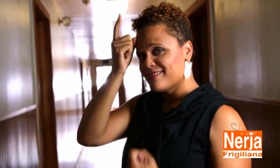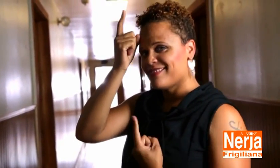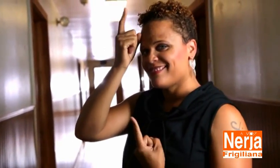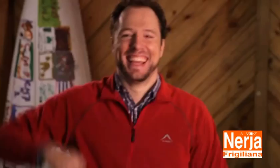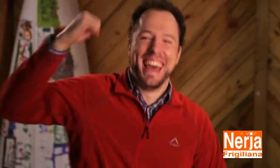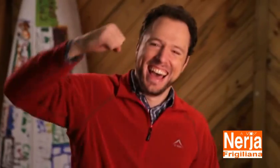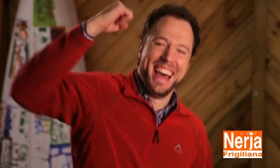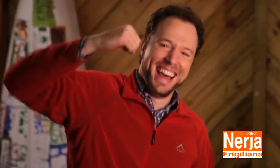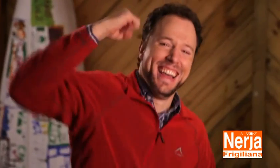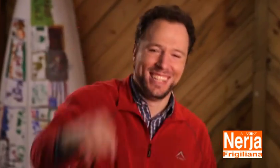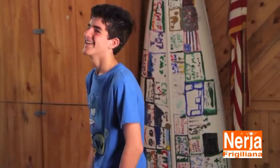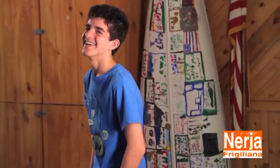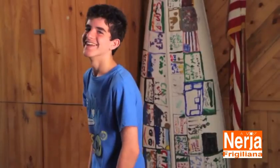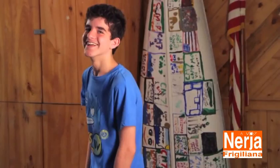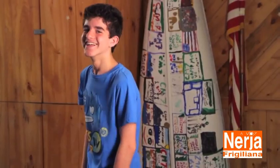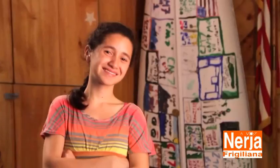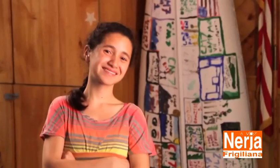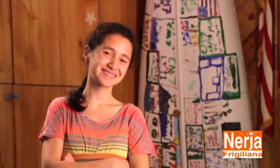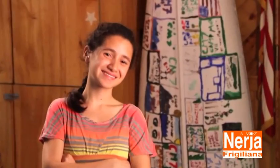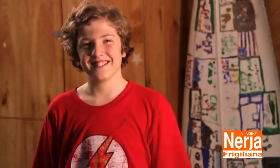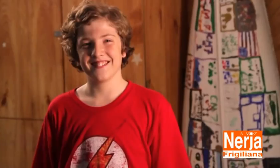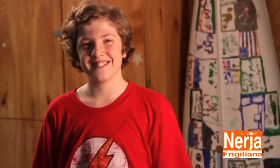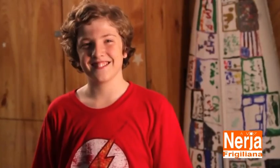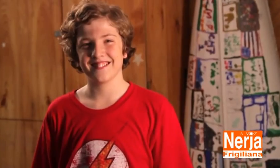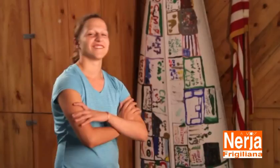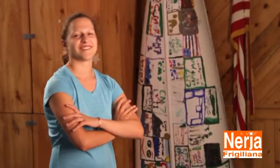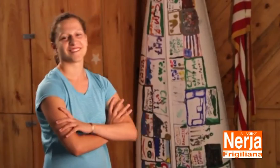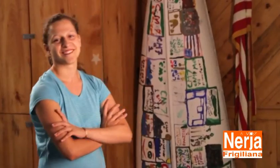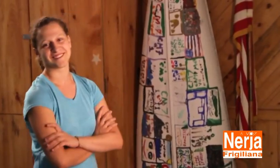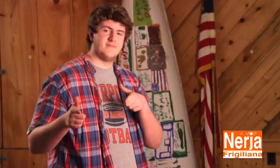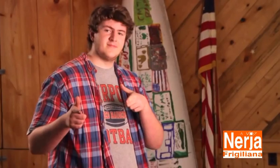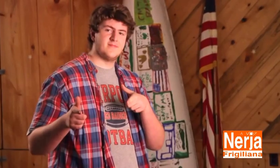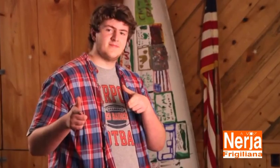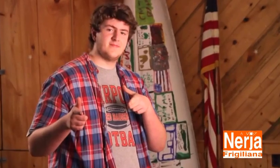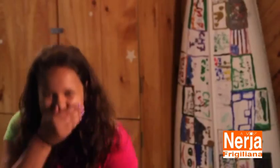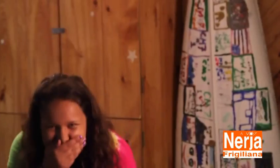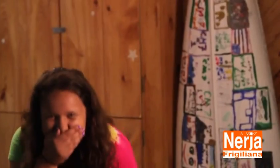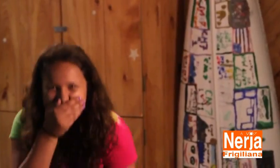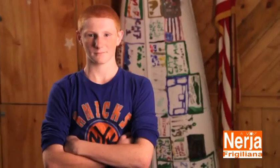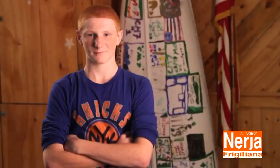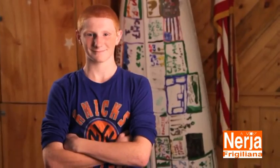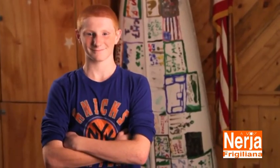to you. Clap along if you feel like that's what you want to do.